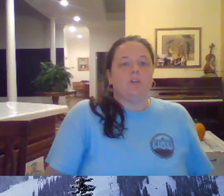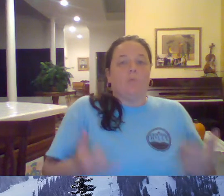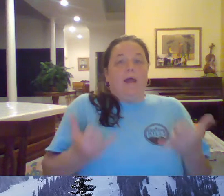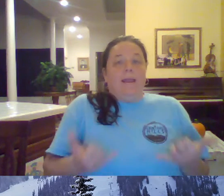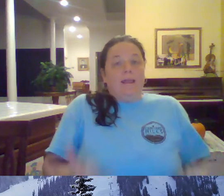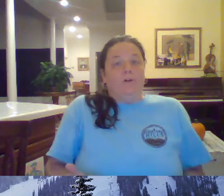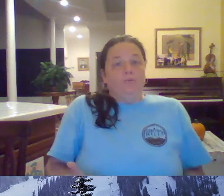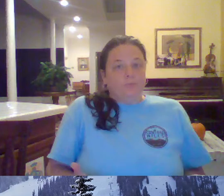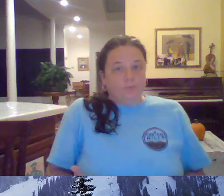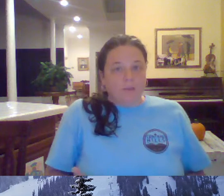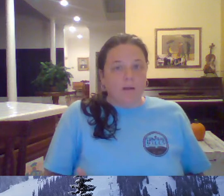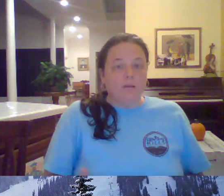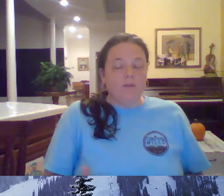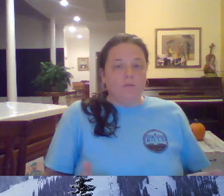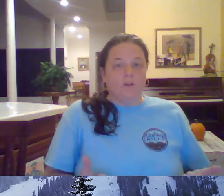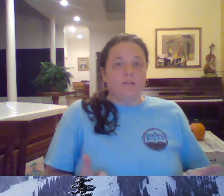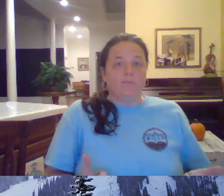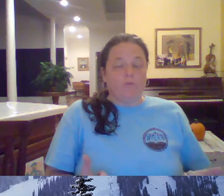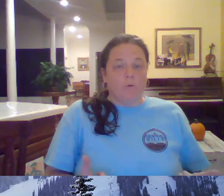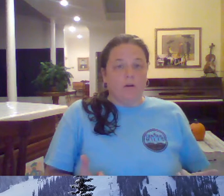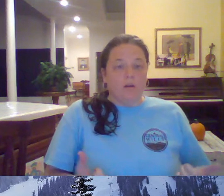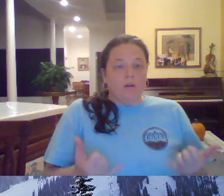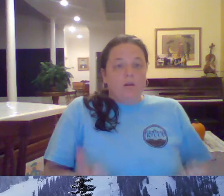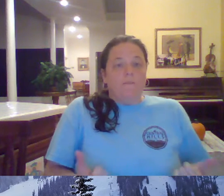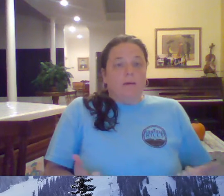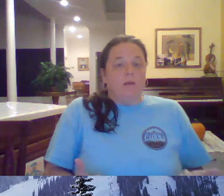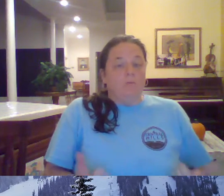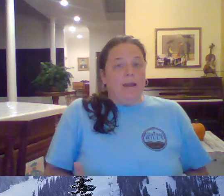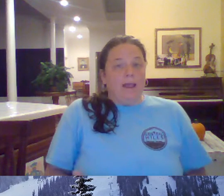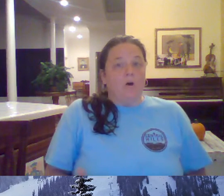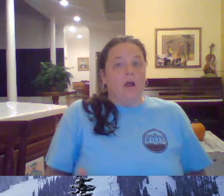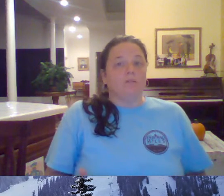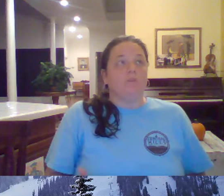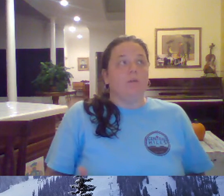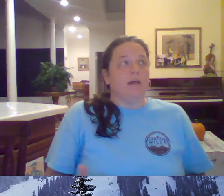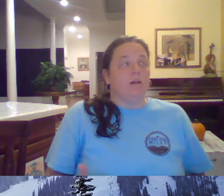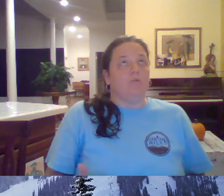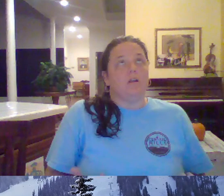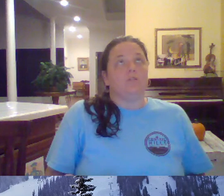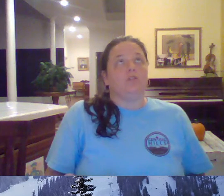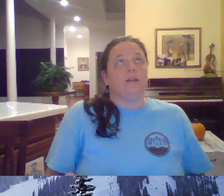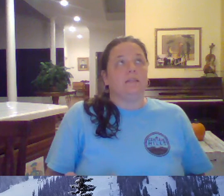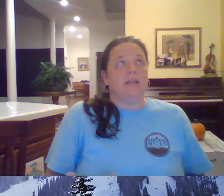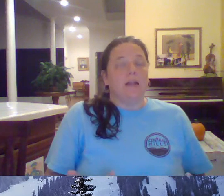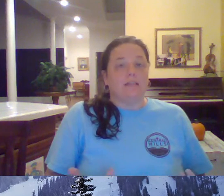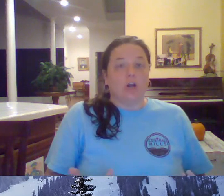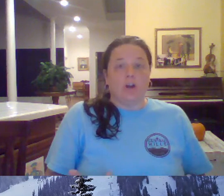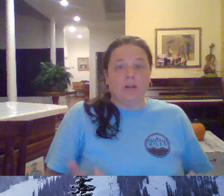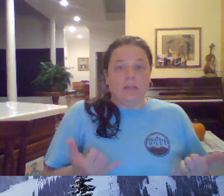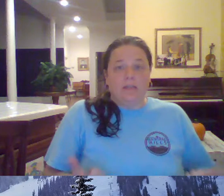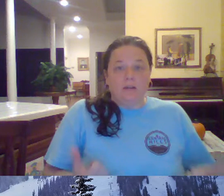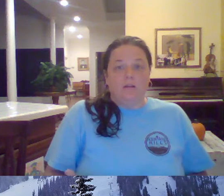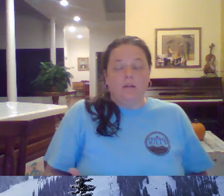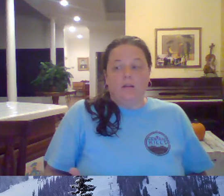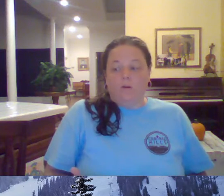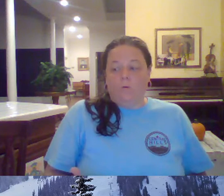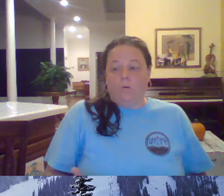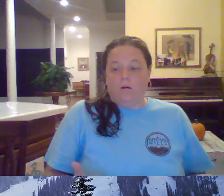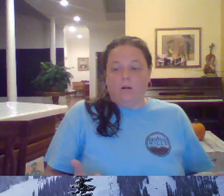But, so right now, and I believe we've learned this before, but right now it also, you could also translate it as